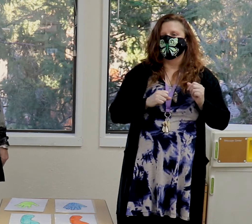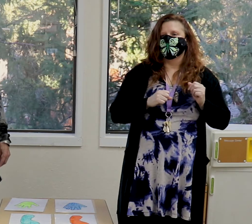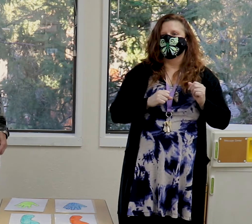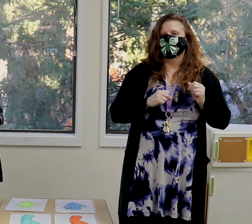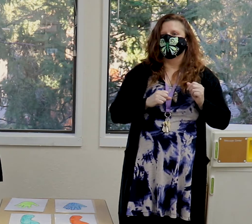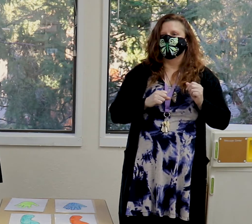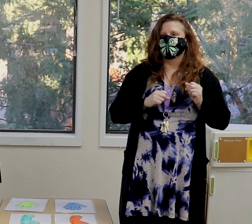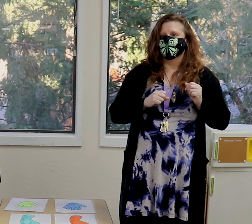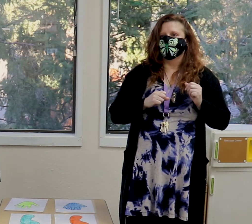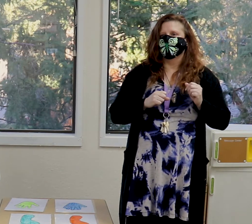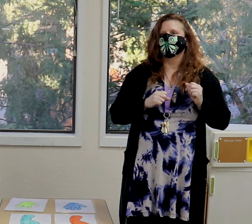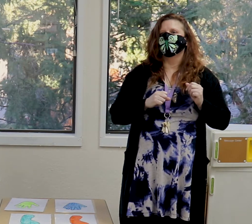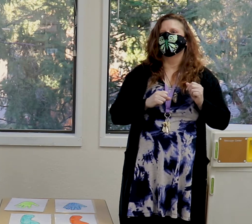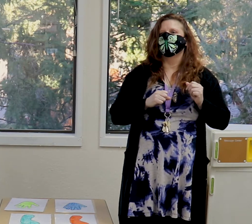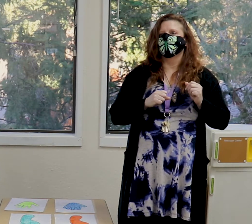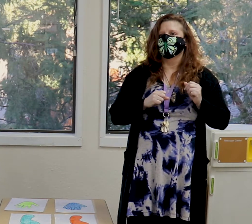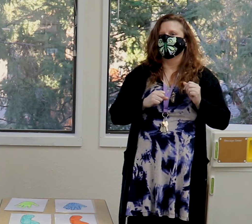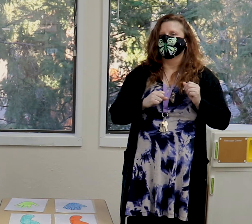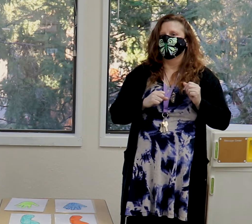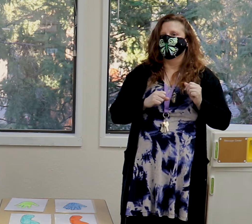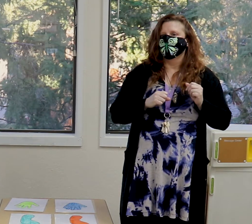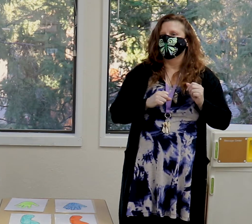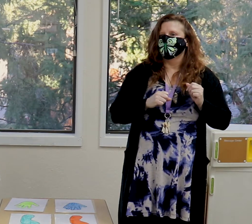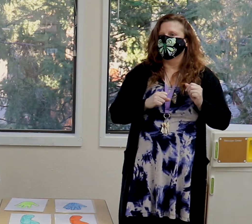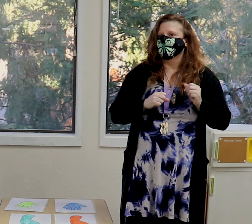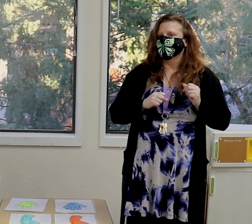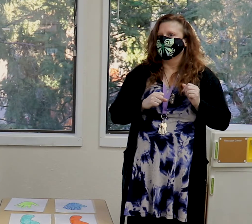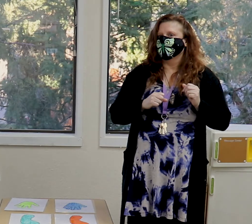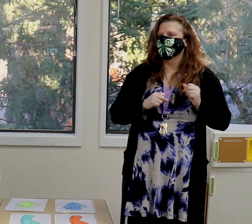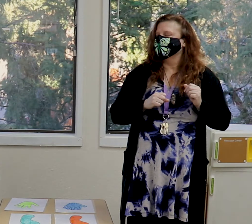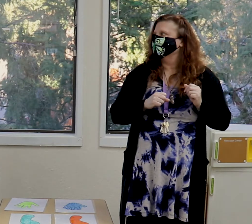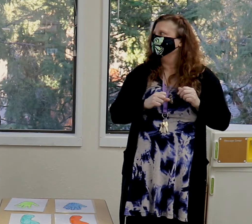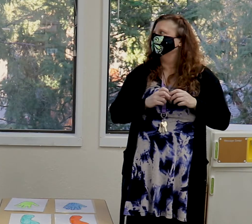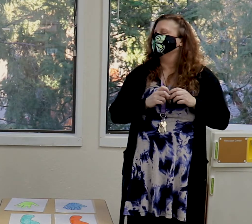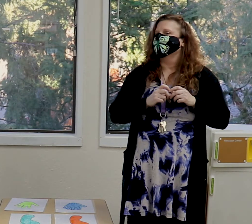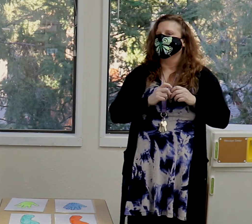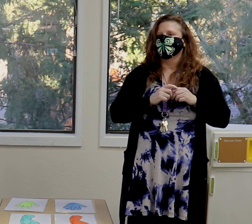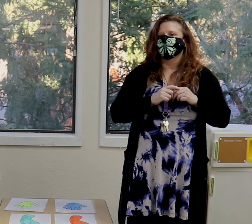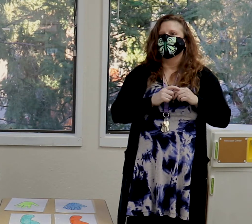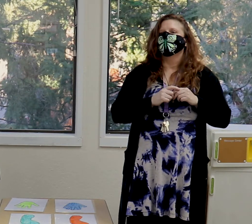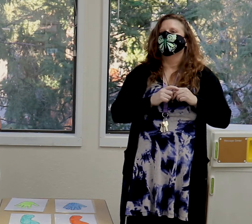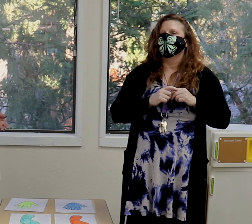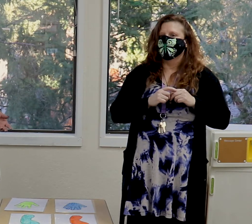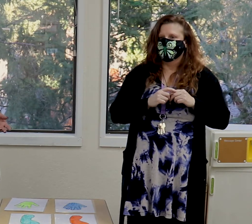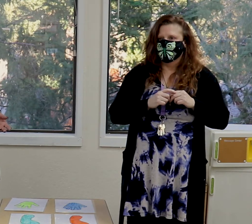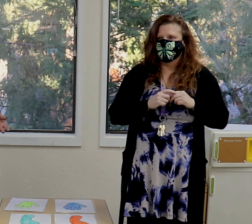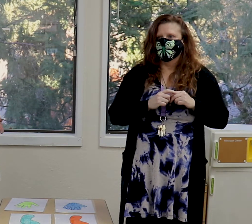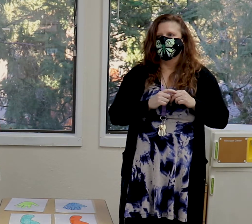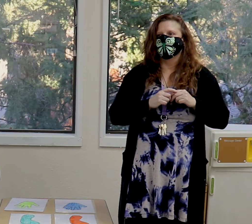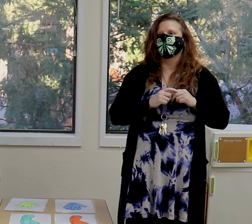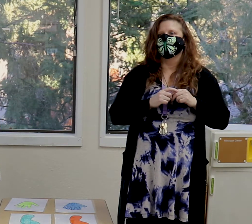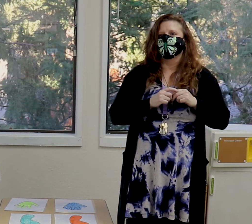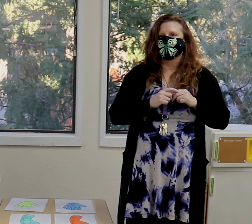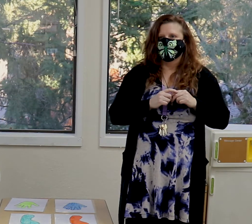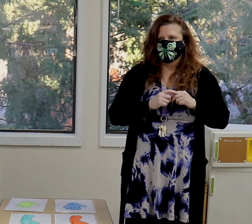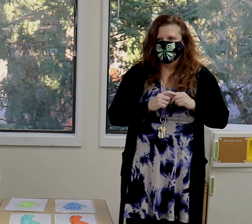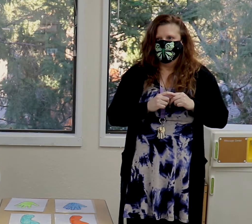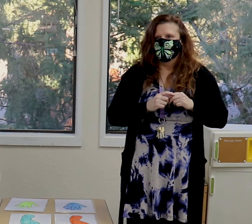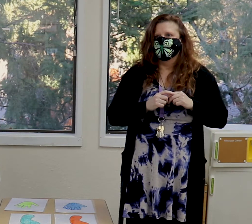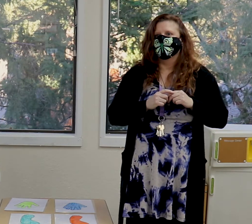private war and your own private heroes. You can make, every kid could be one of a superhero, and maybe they can make their